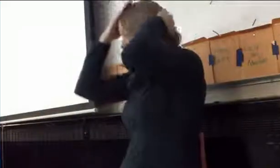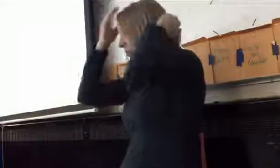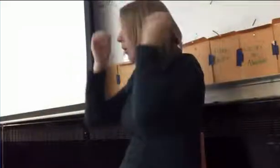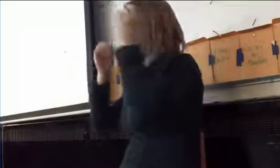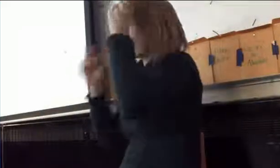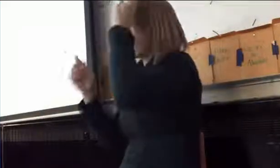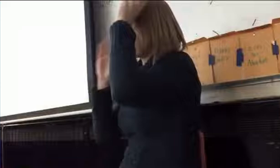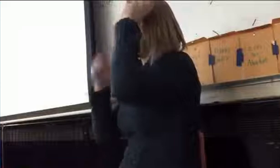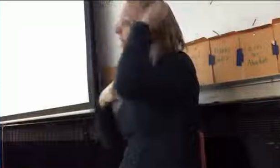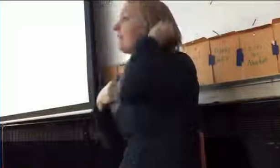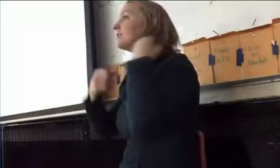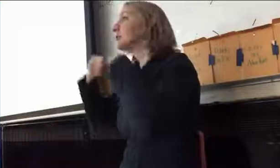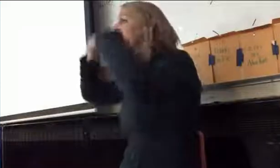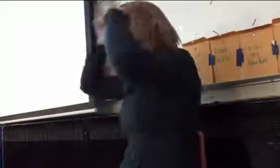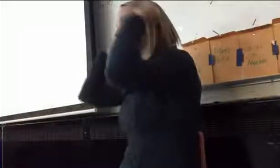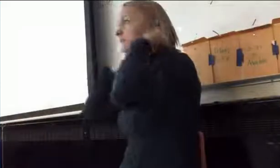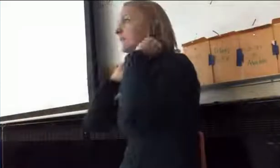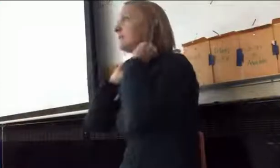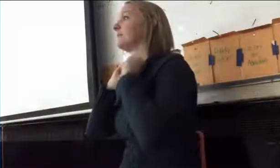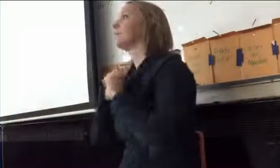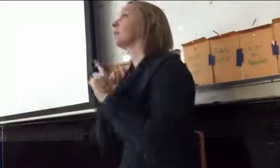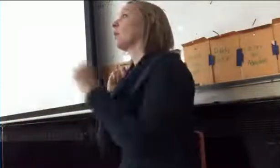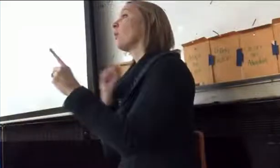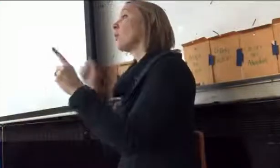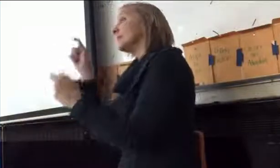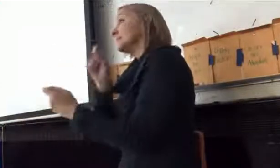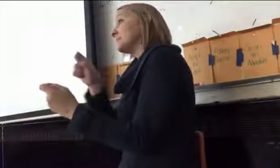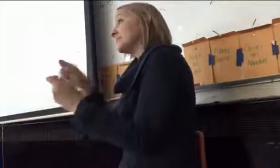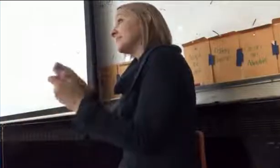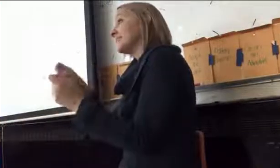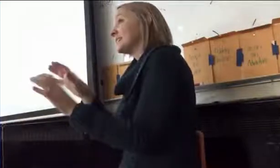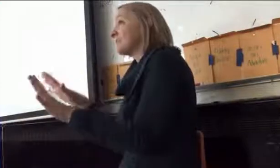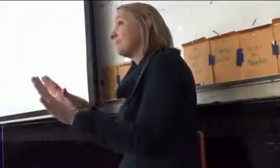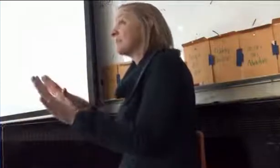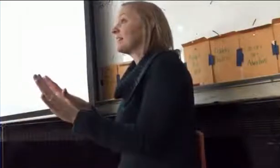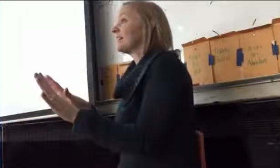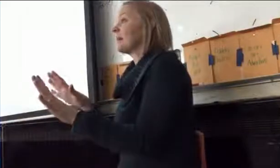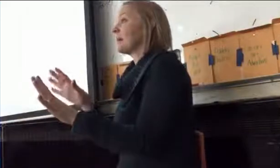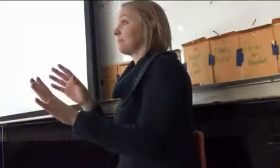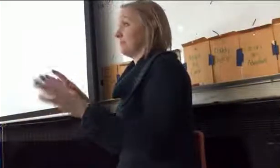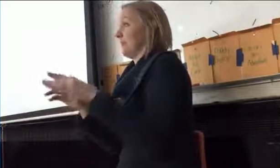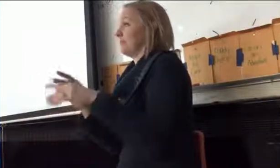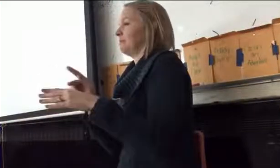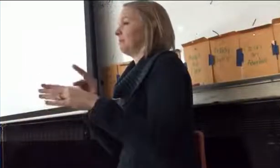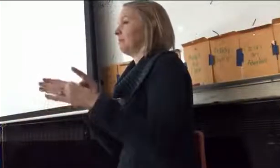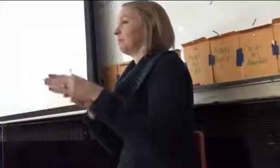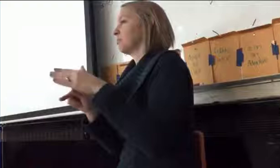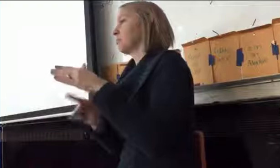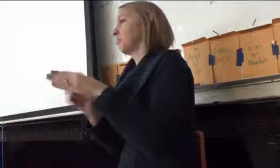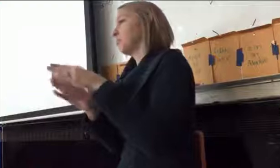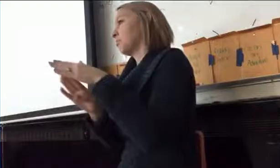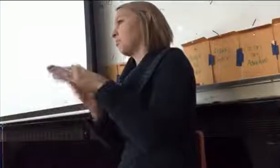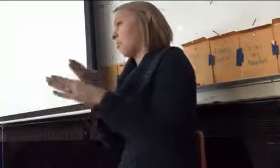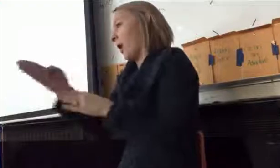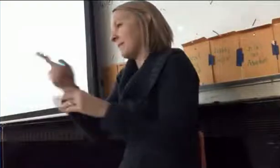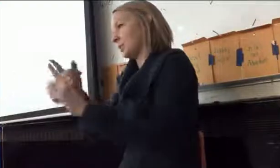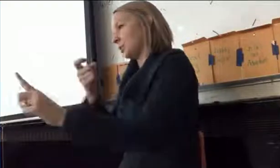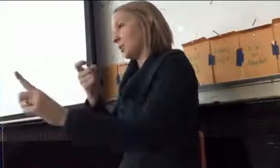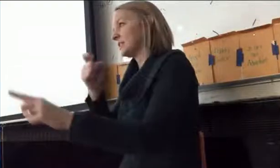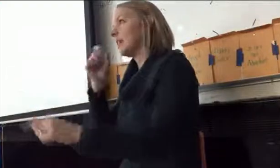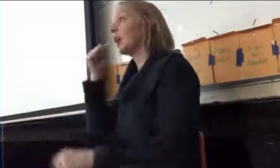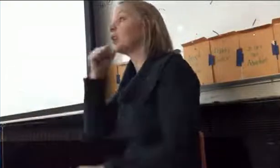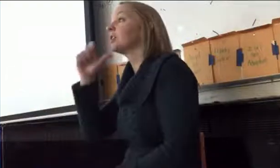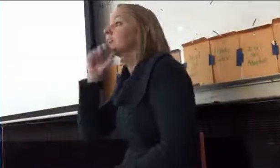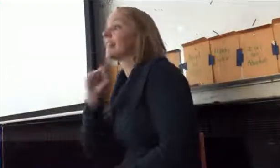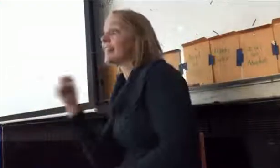it shaved off. One particularly gruesome primary source that I was reading about, there was this girl, she was 11 years old. She'd been working